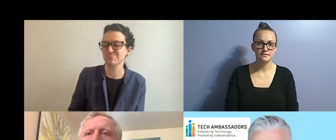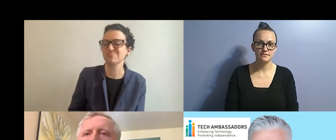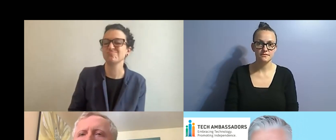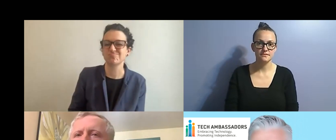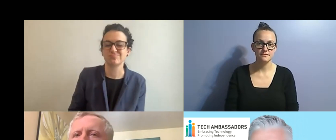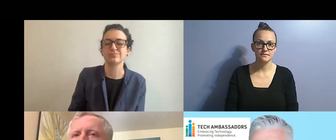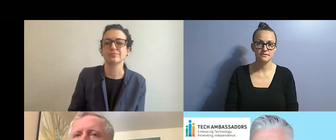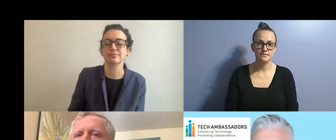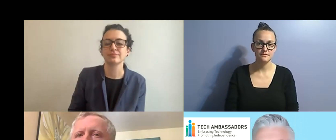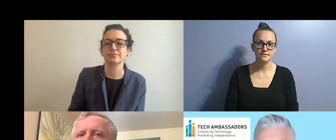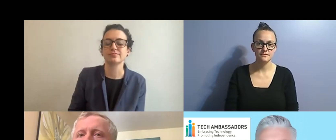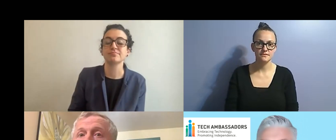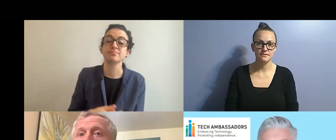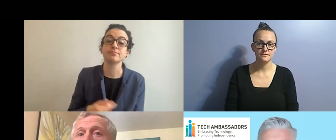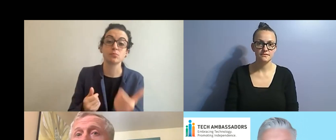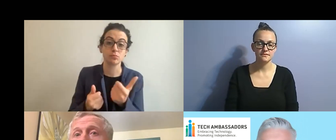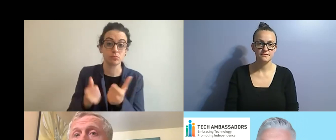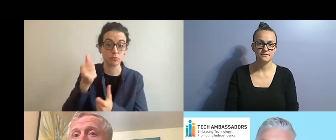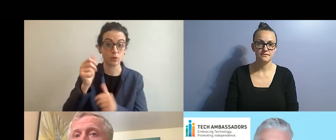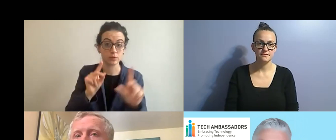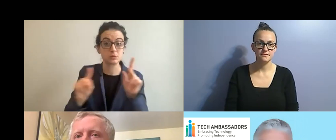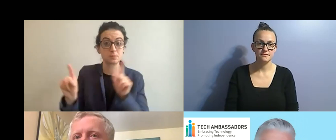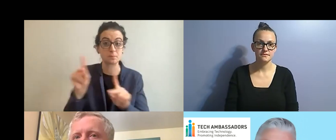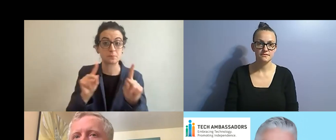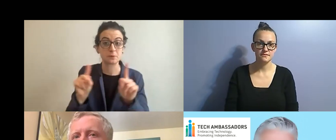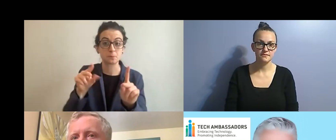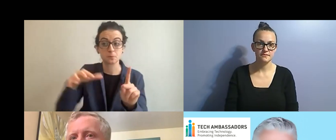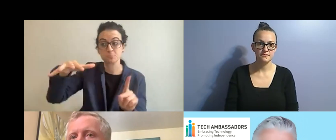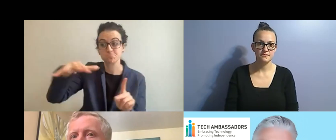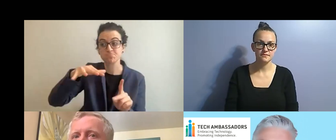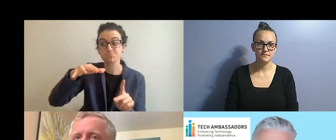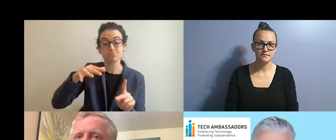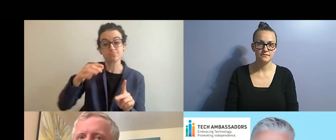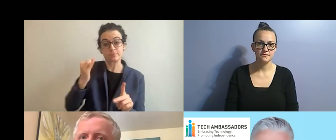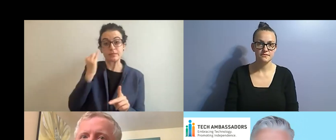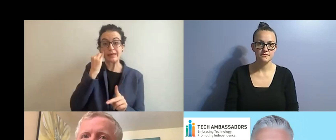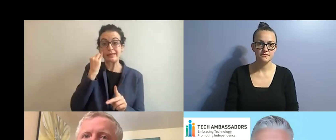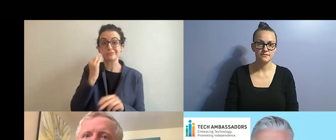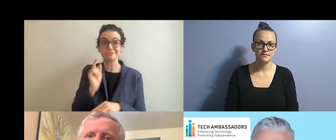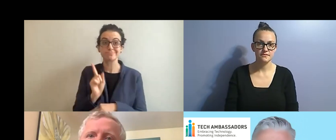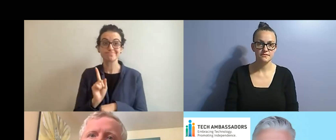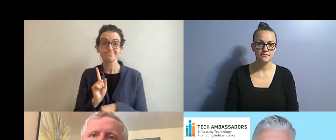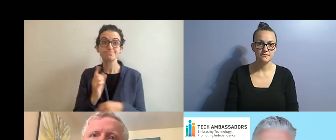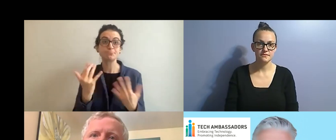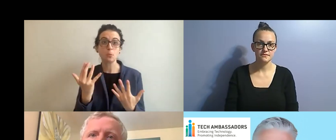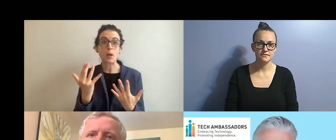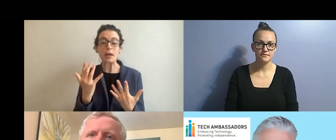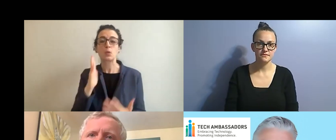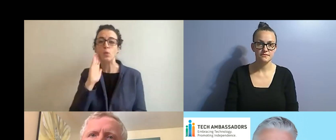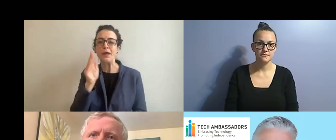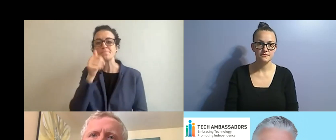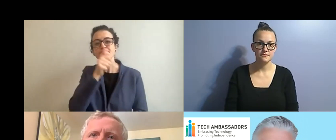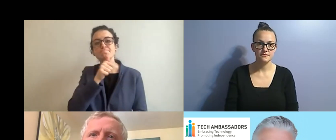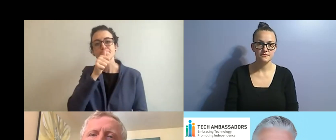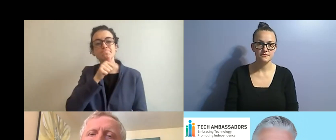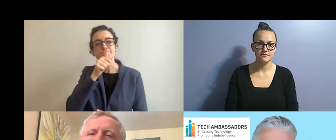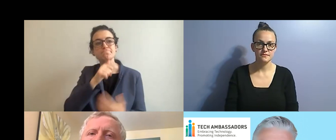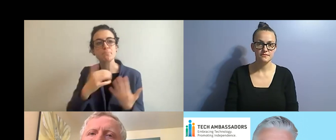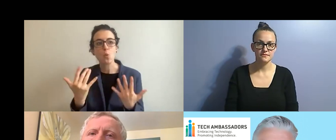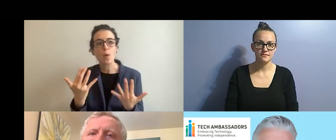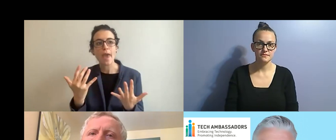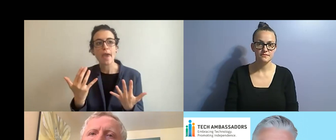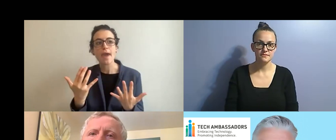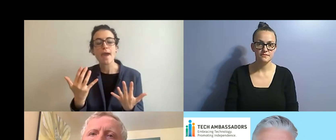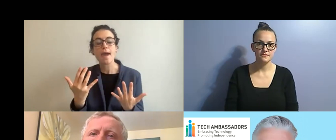Most people tend to just wait until somebody comes by. So